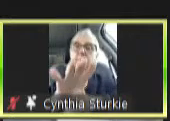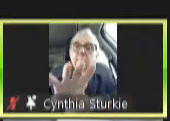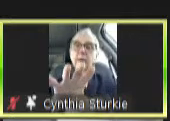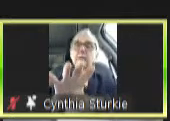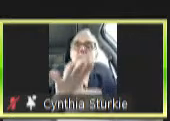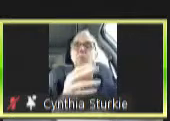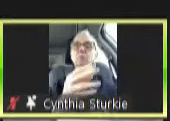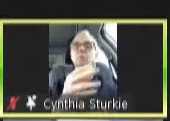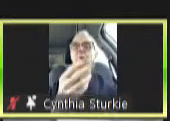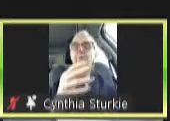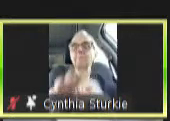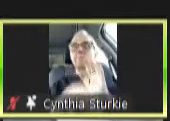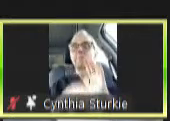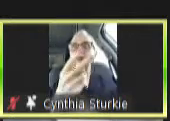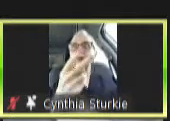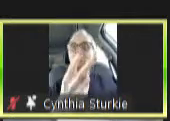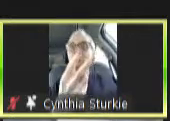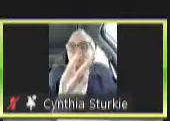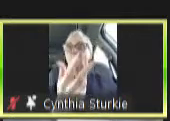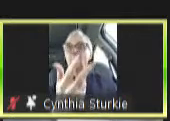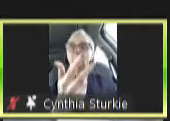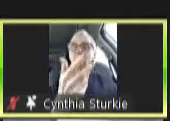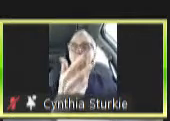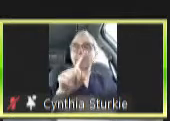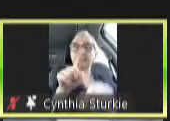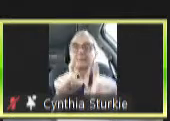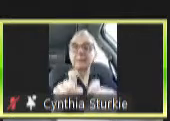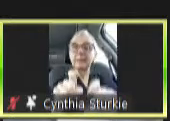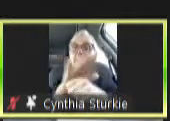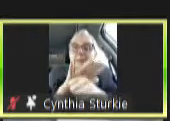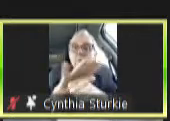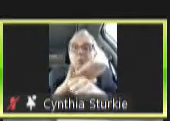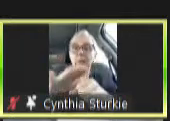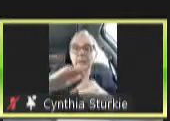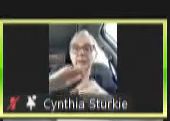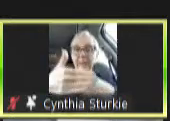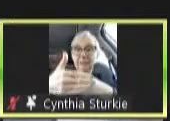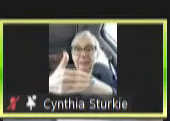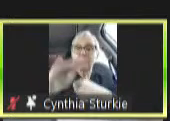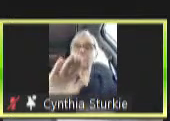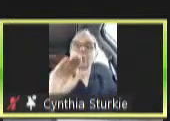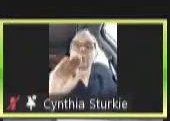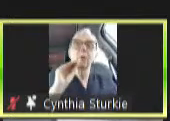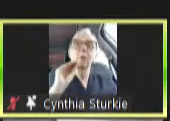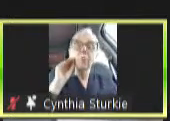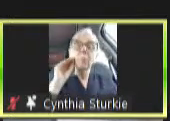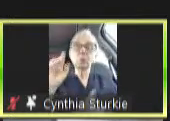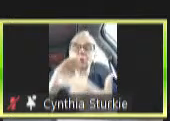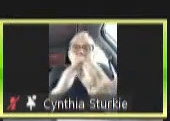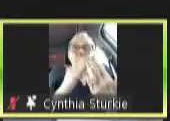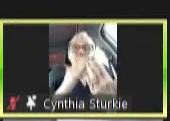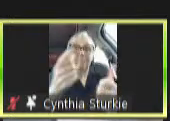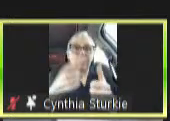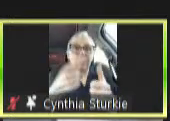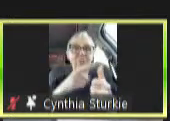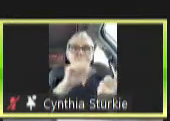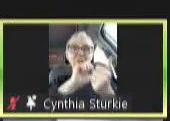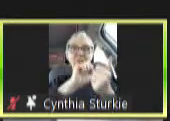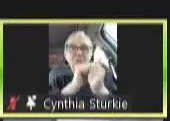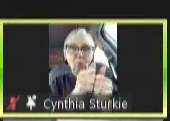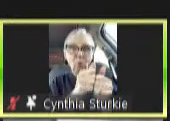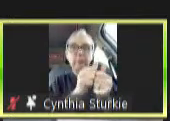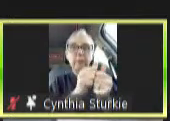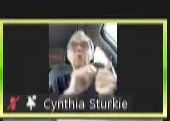or 3 alternate testing locations that may be near their home, so that if you get to the first one and it's very crowded, you have a